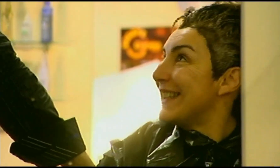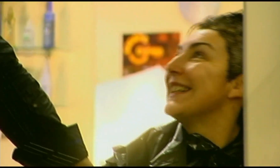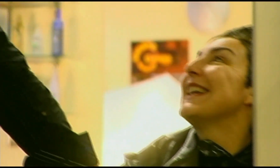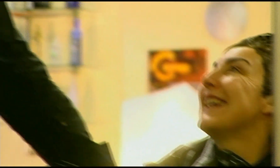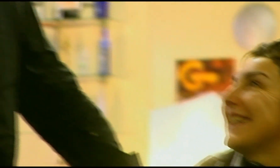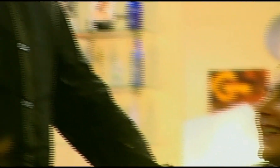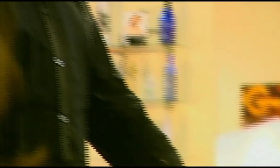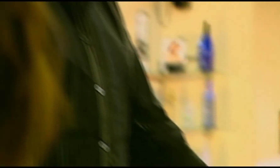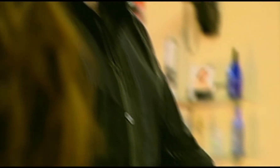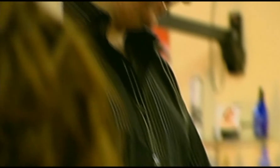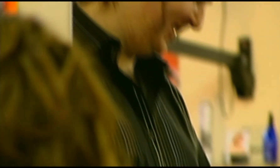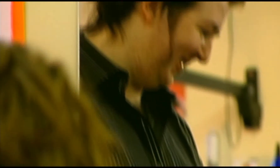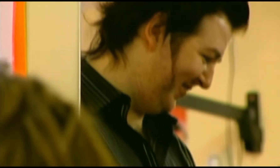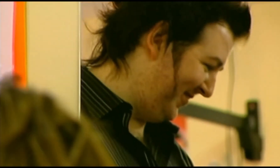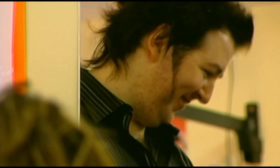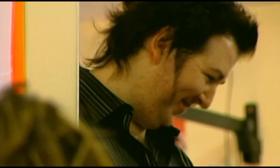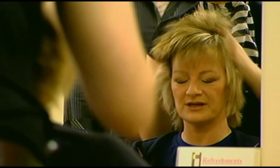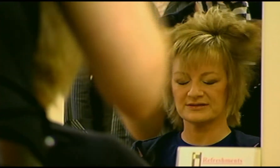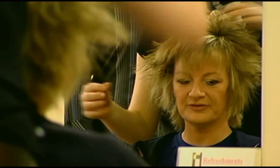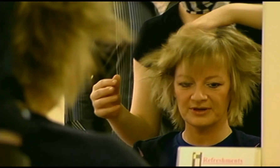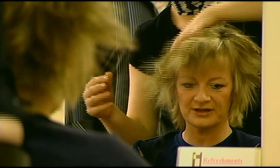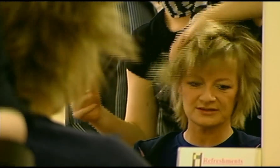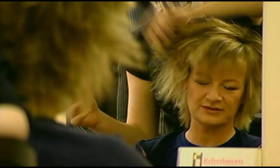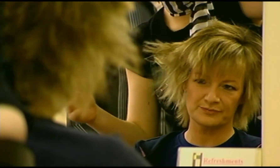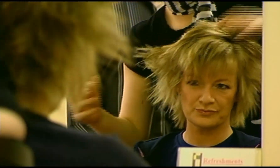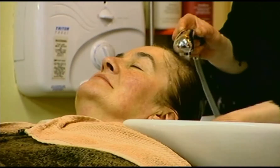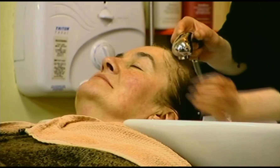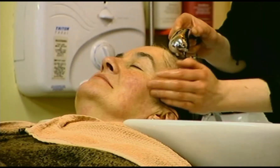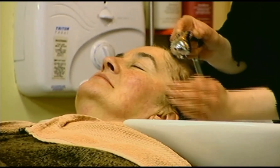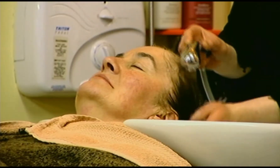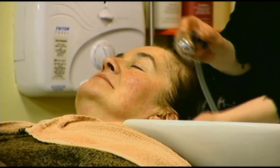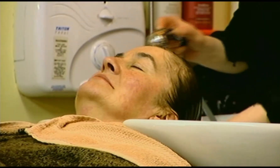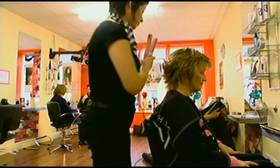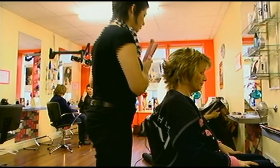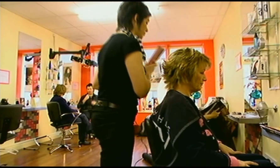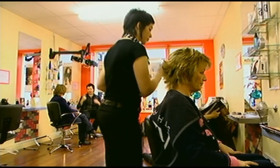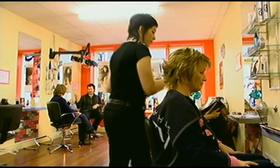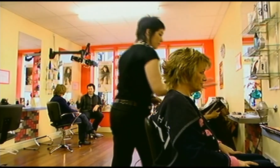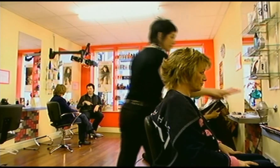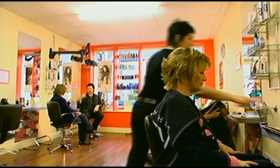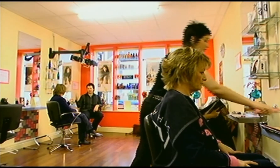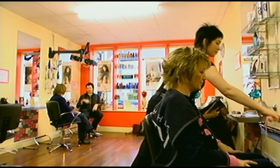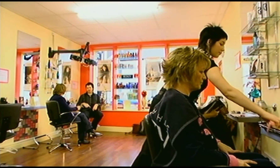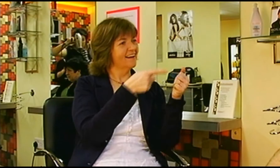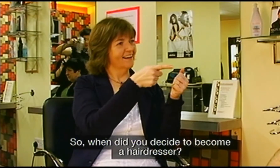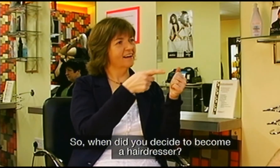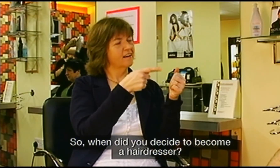Darling, don't you go and cut your hair. Do you think it's gonna make him change?